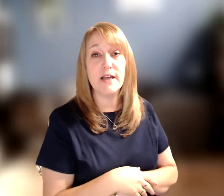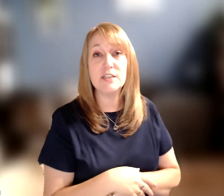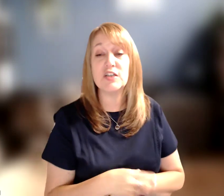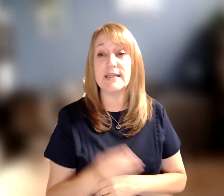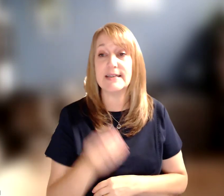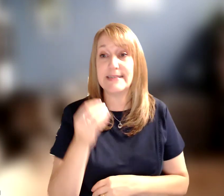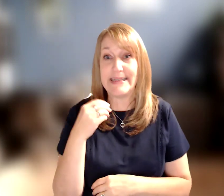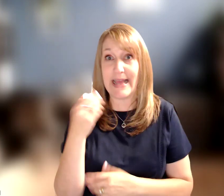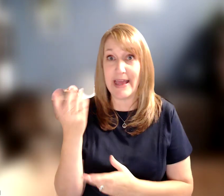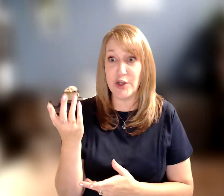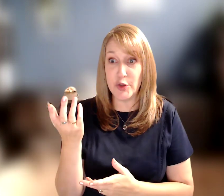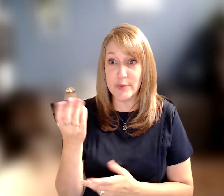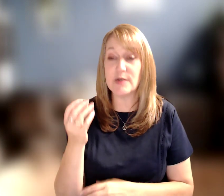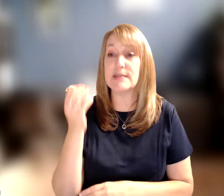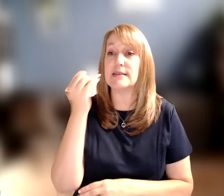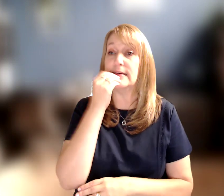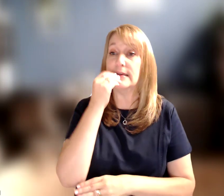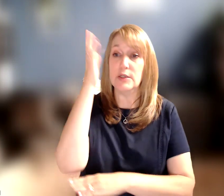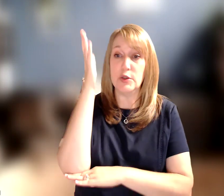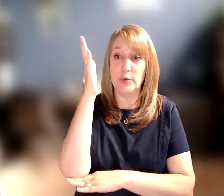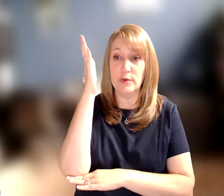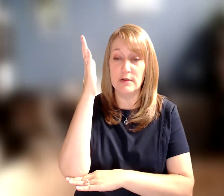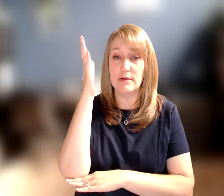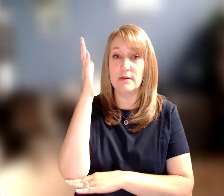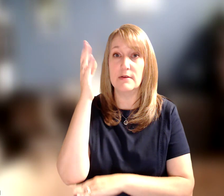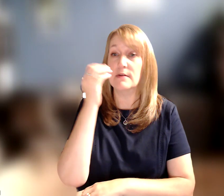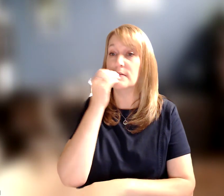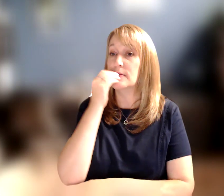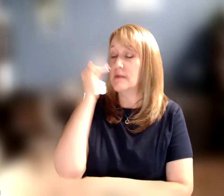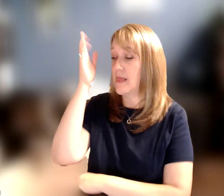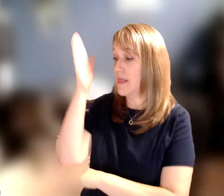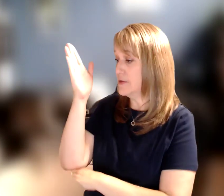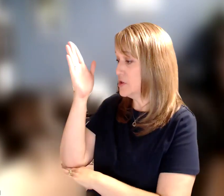Lunch is eat at noon, so it's eat noon. Lunch.